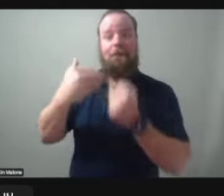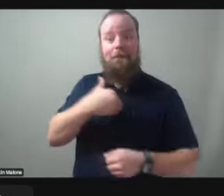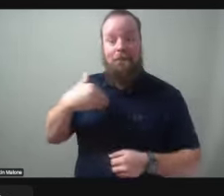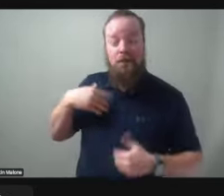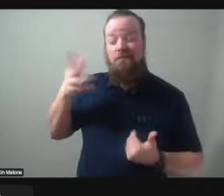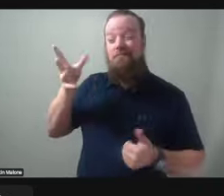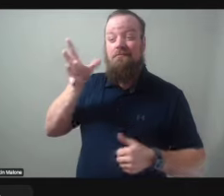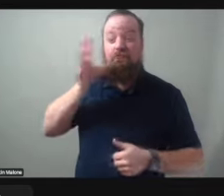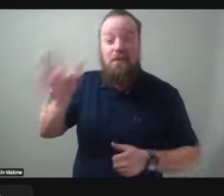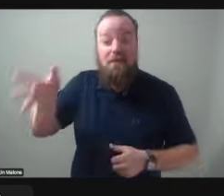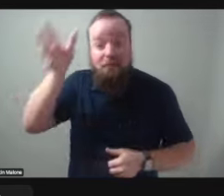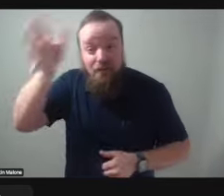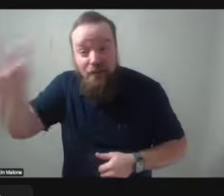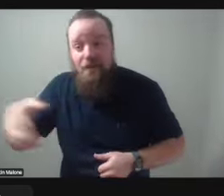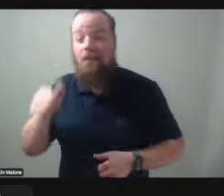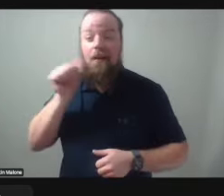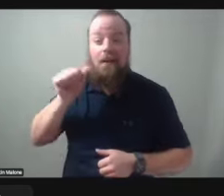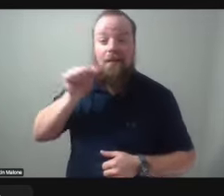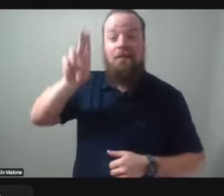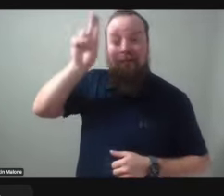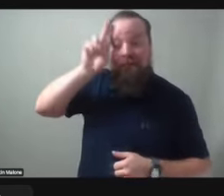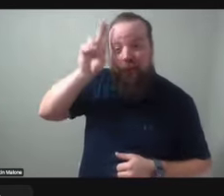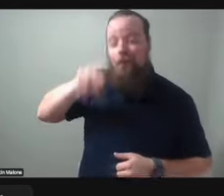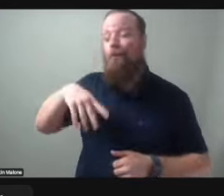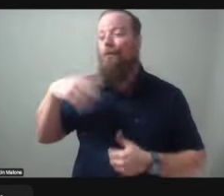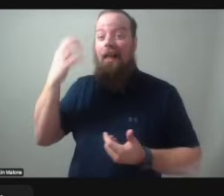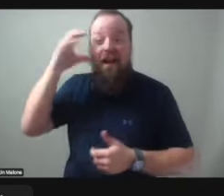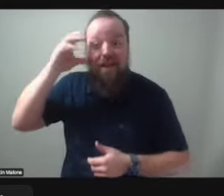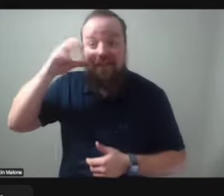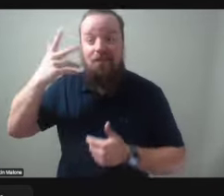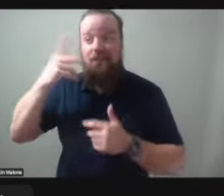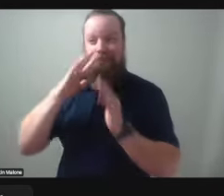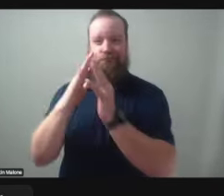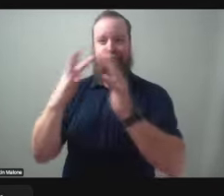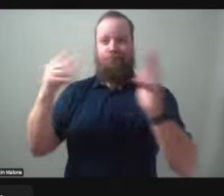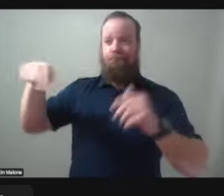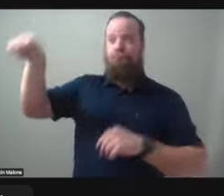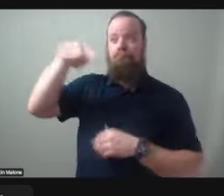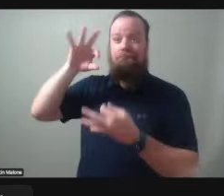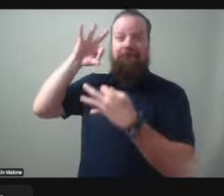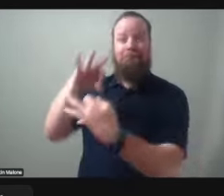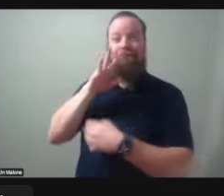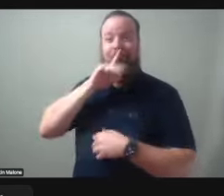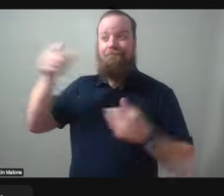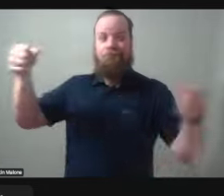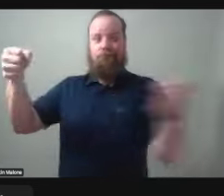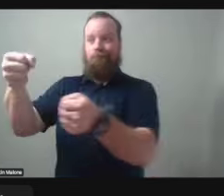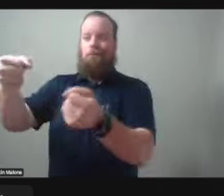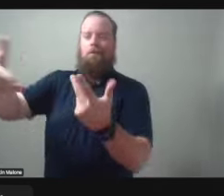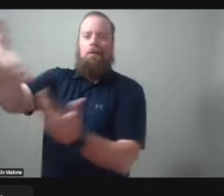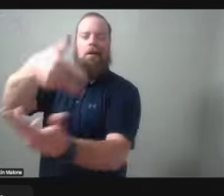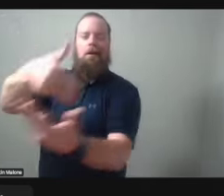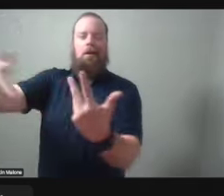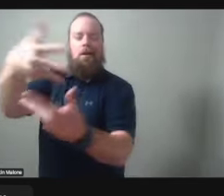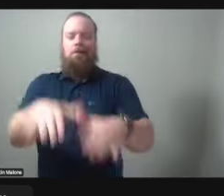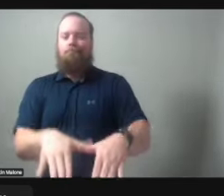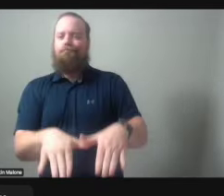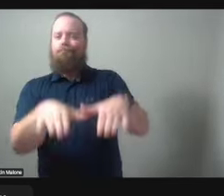a lot of simcomming or signing and talking at the same time, where they have,